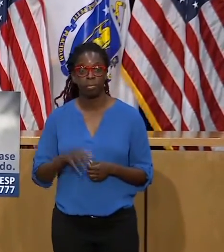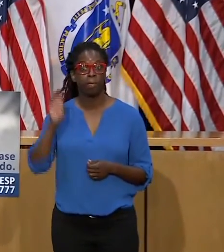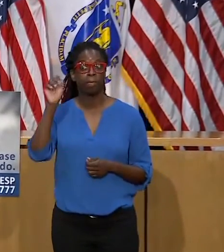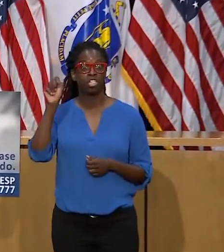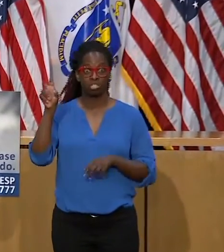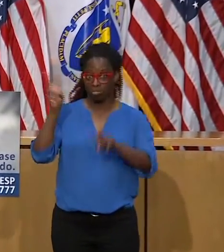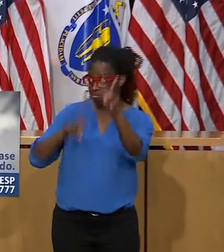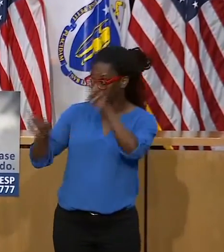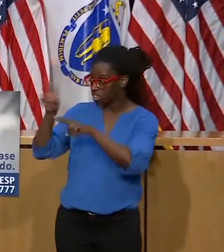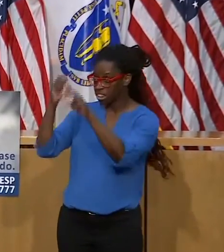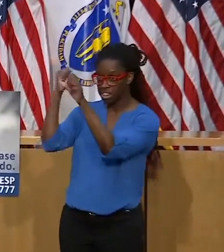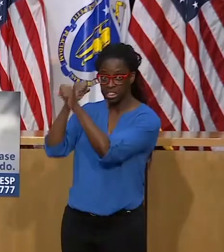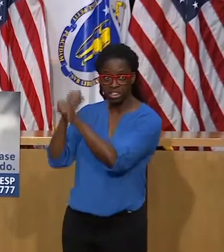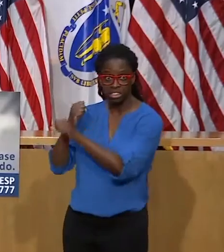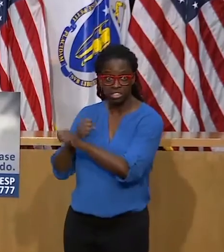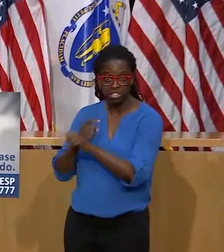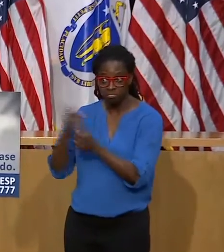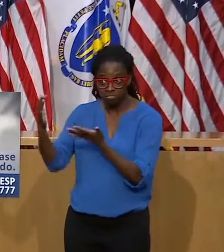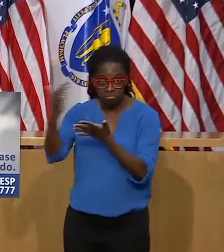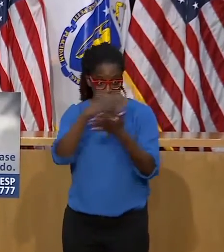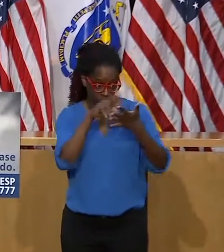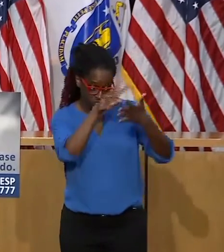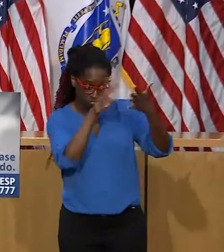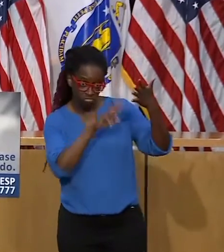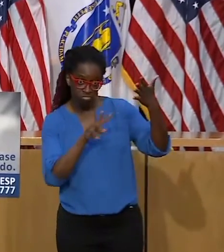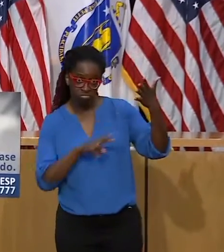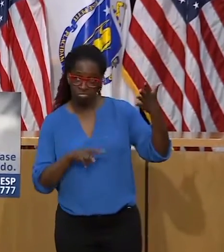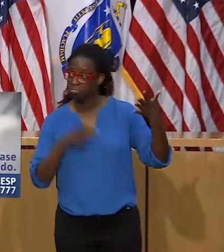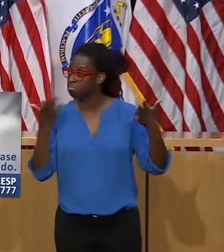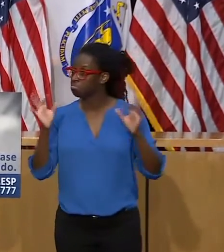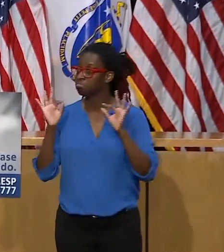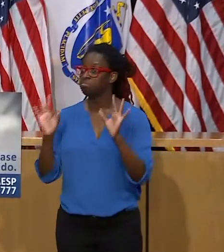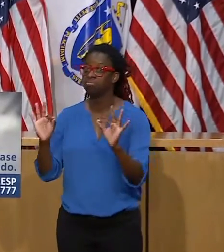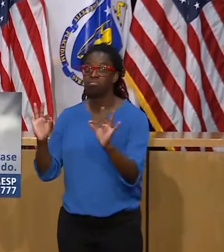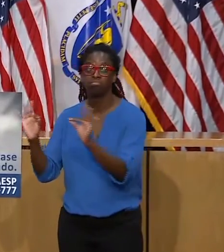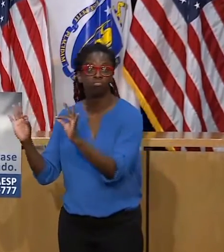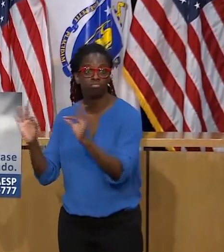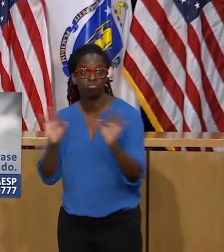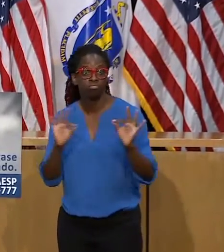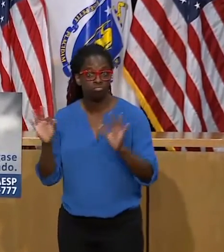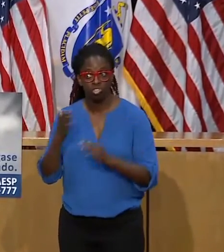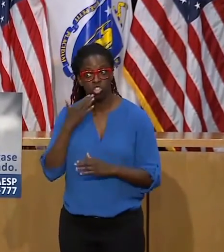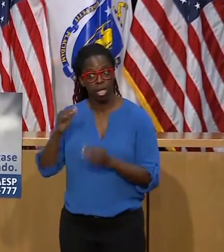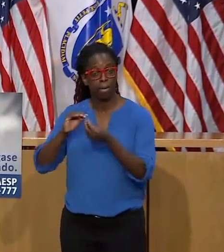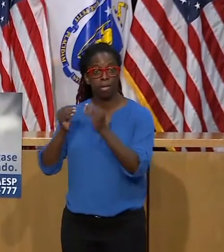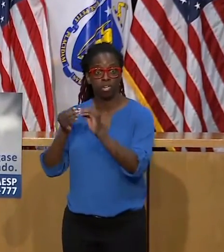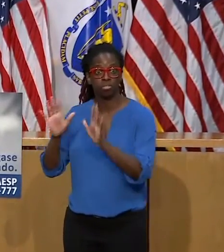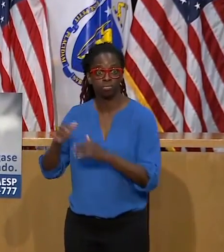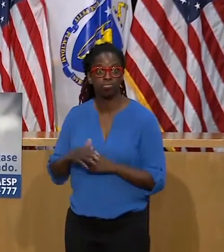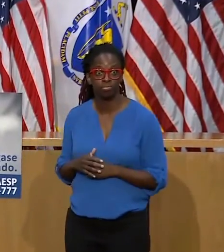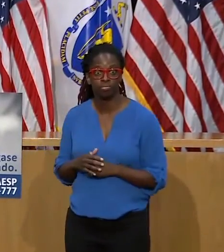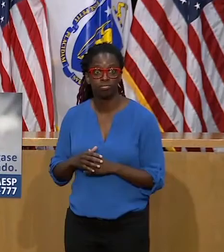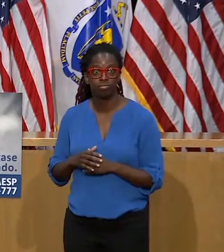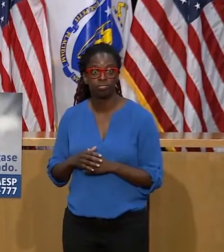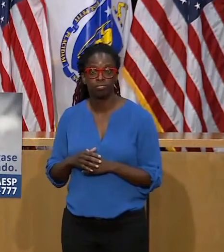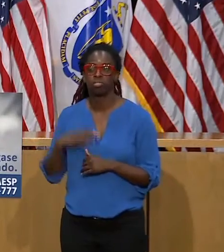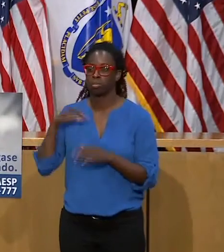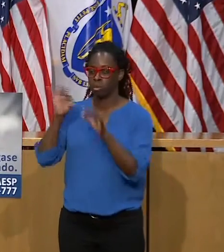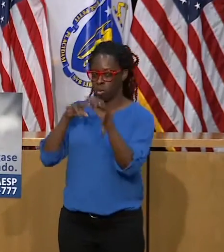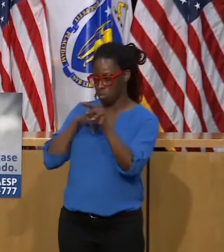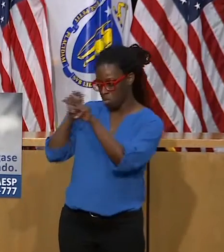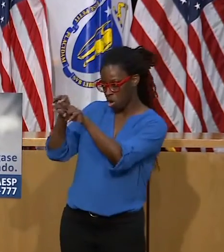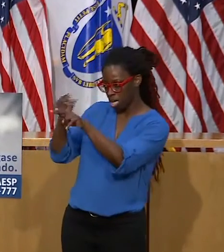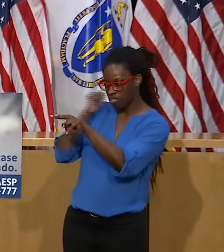our gradual and phased reopening. We'll obviously keep monitoring this information every day. Yesterday, more